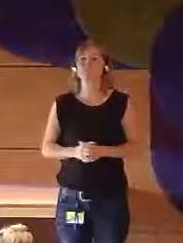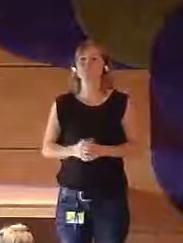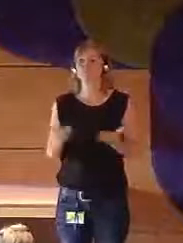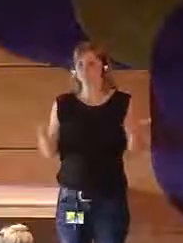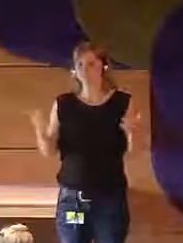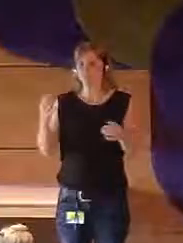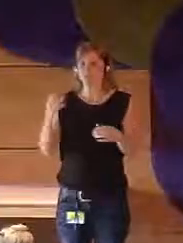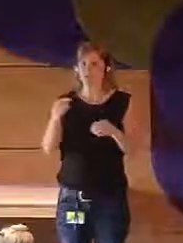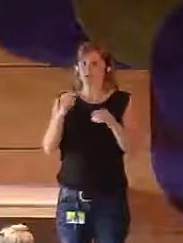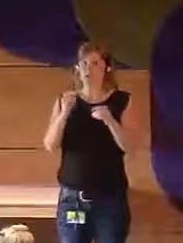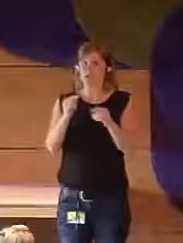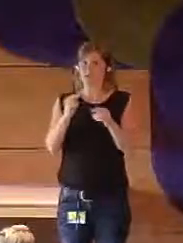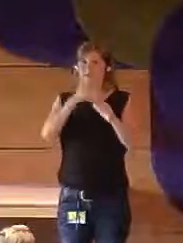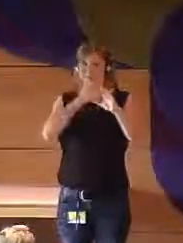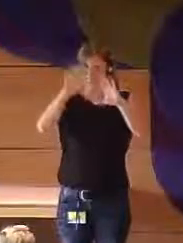anyone heard of Birmingham?